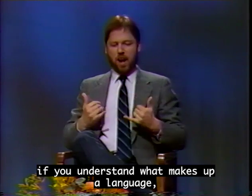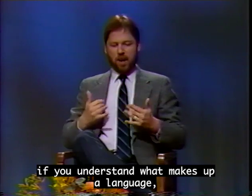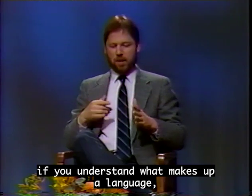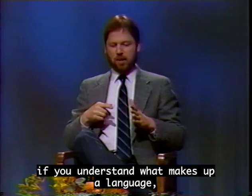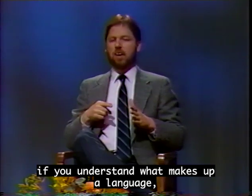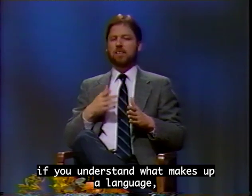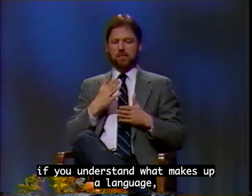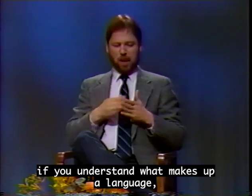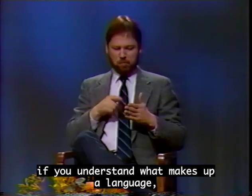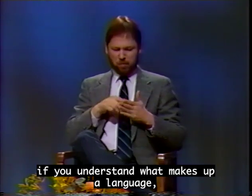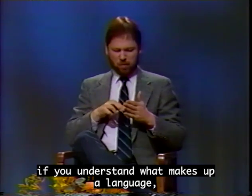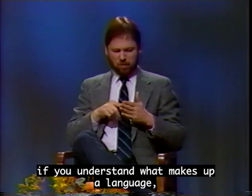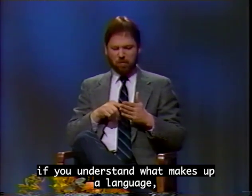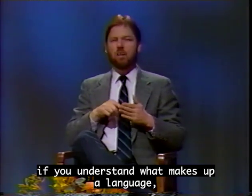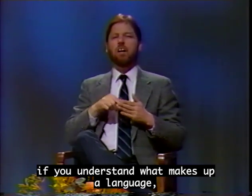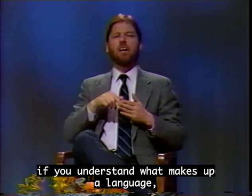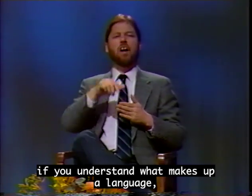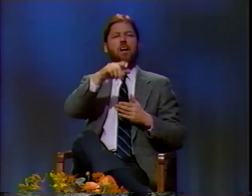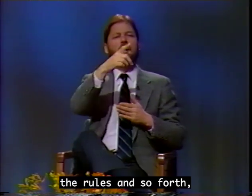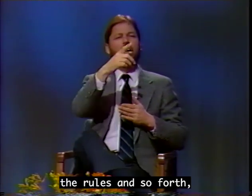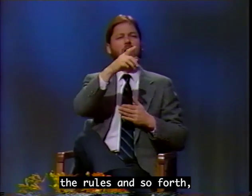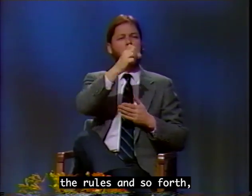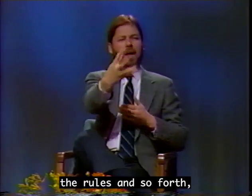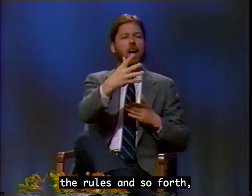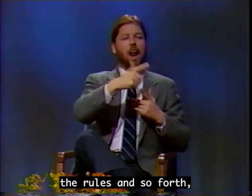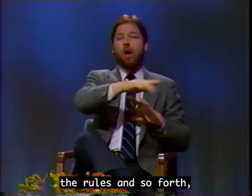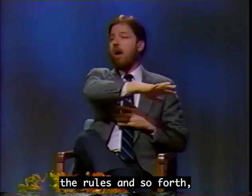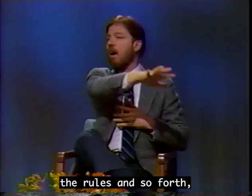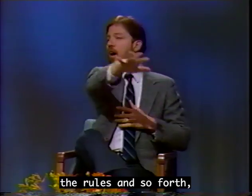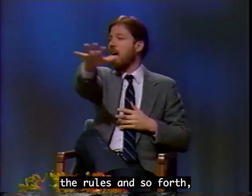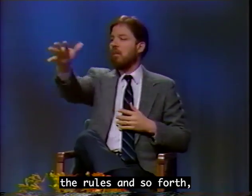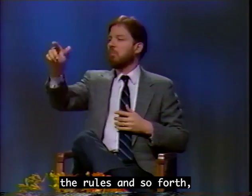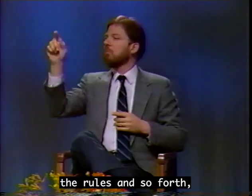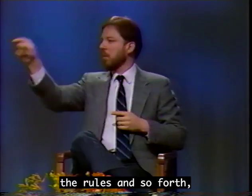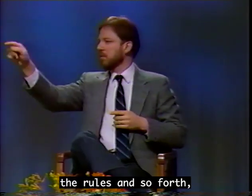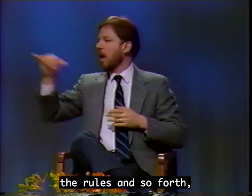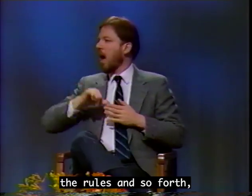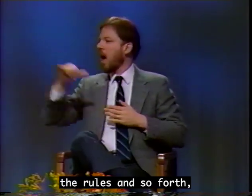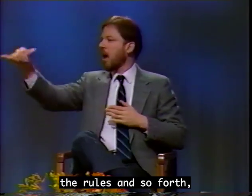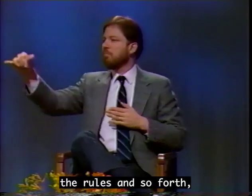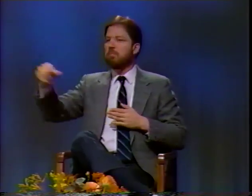understand what makes up a language, the rules and so forth,